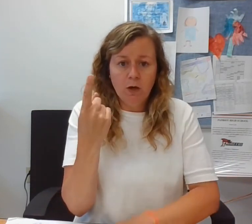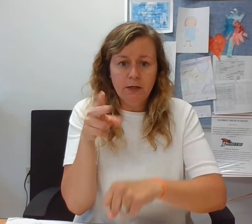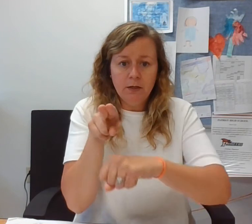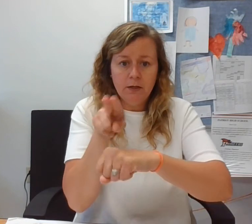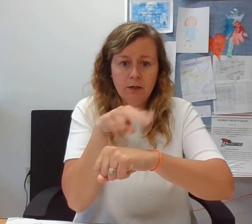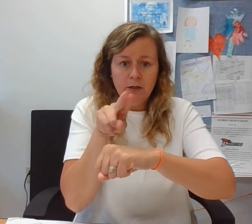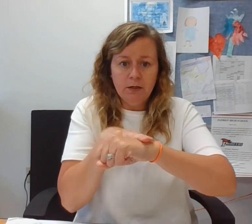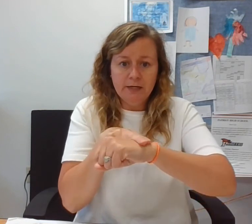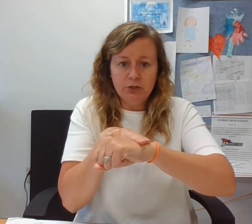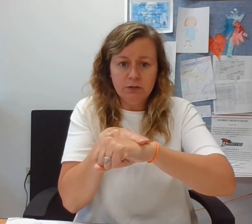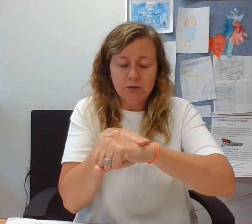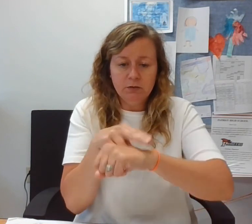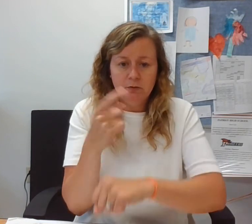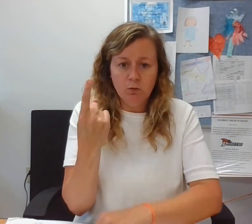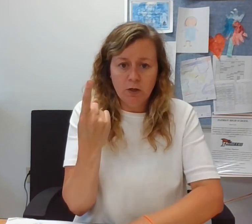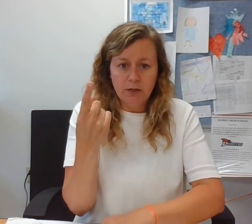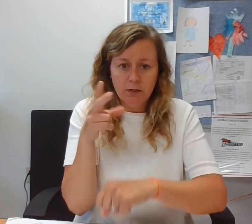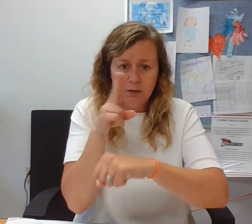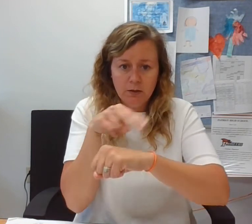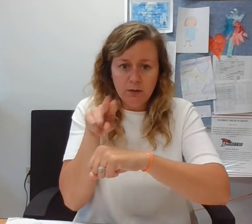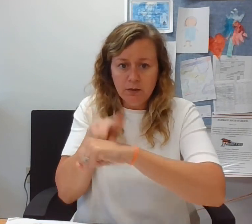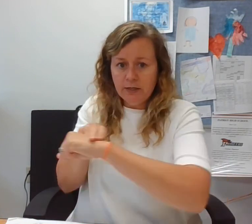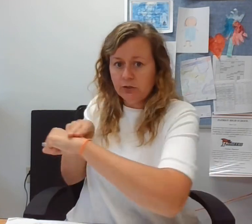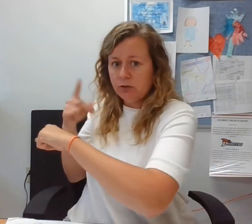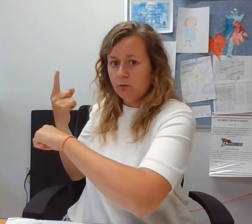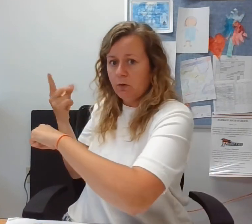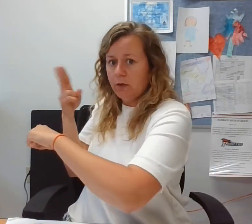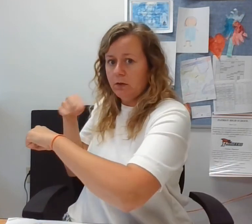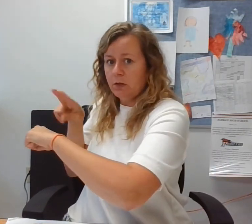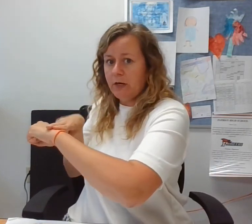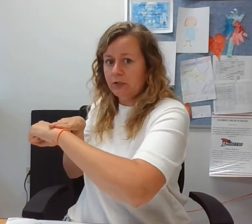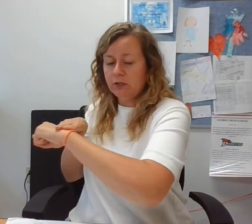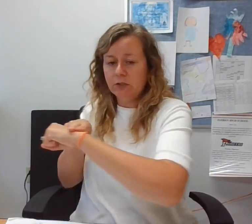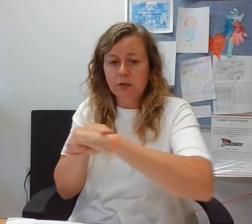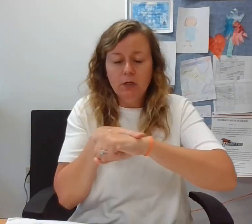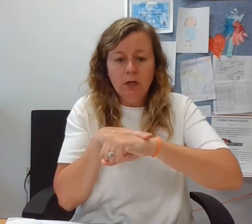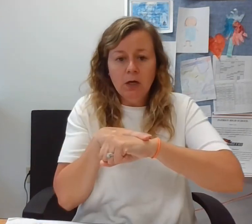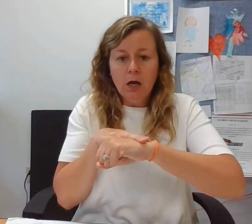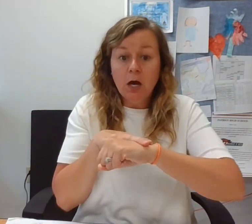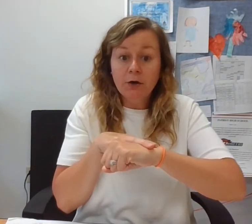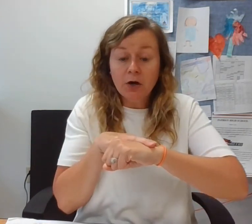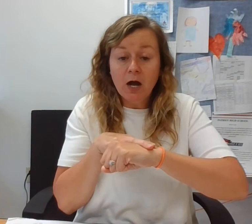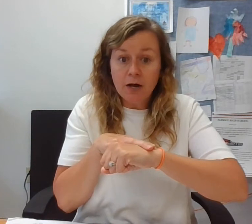One nation, one nation, one nation. Under God.